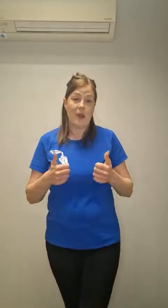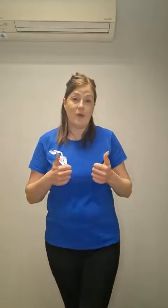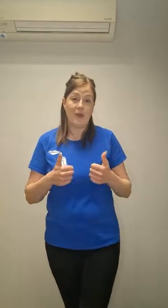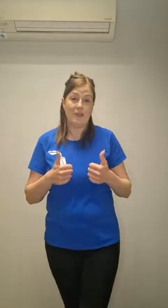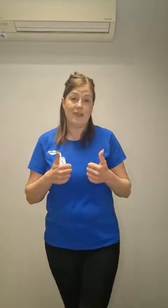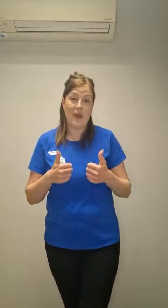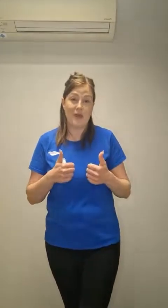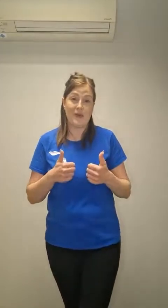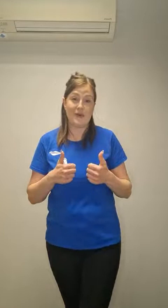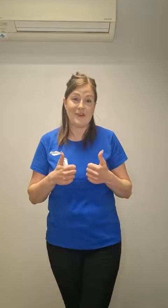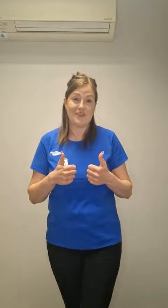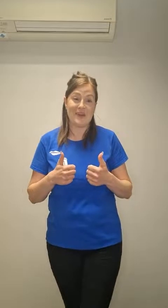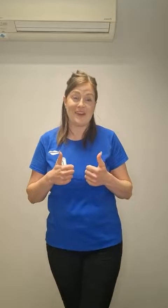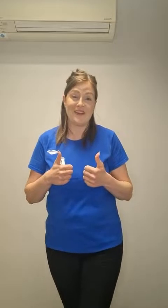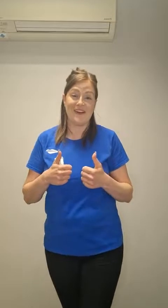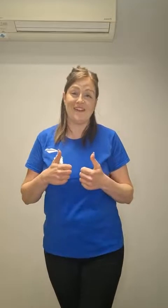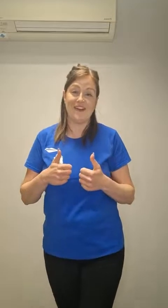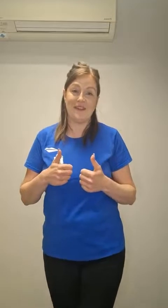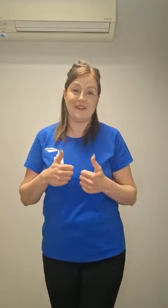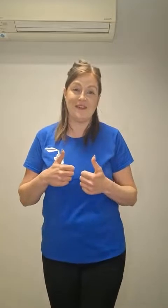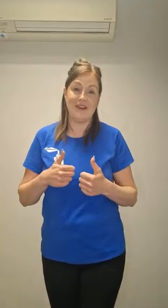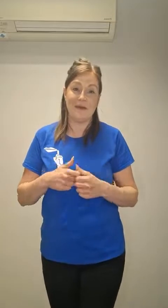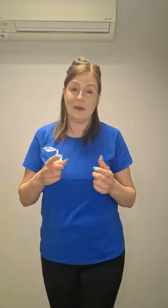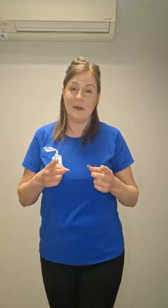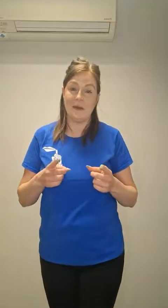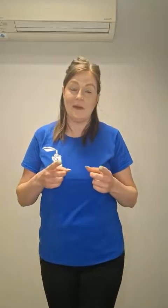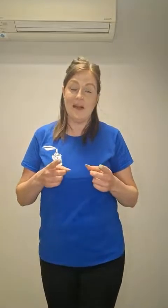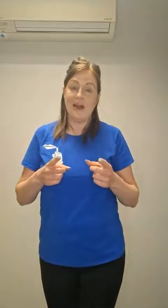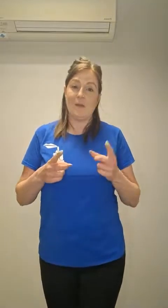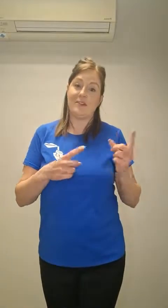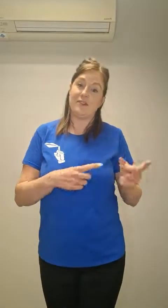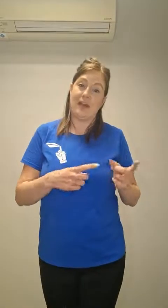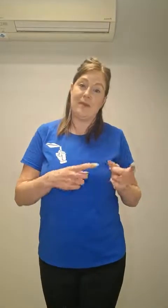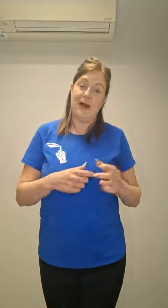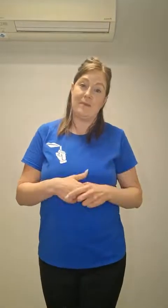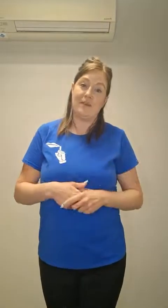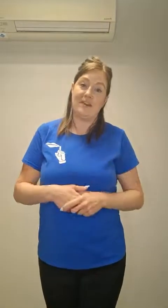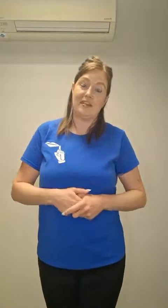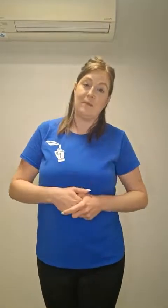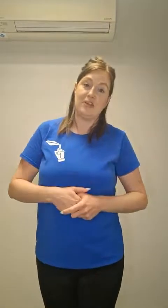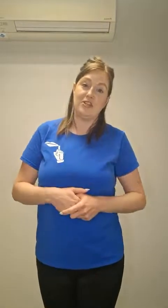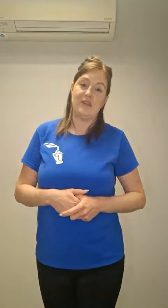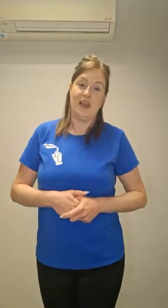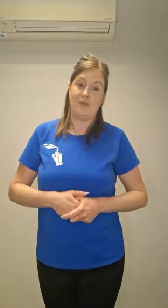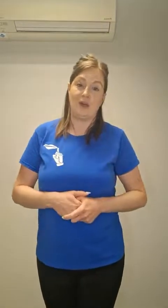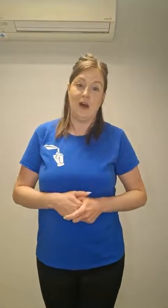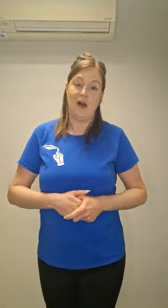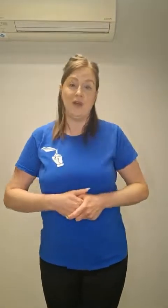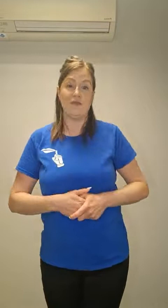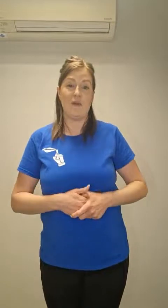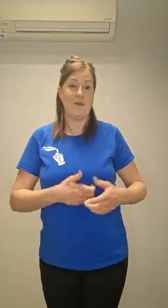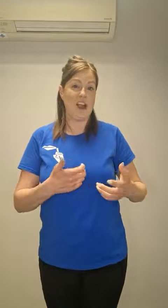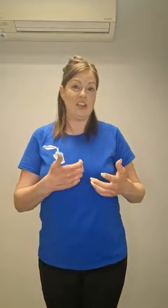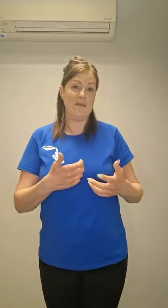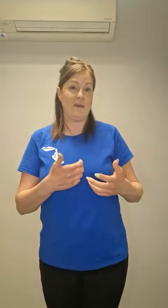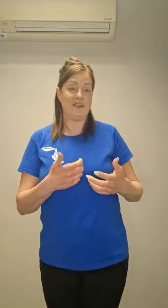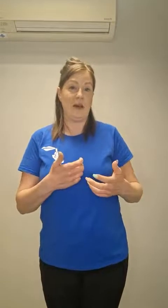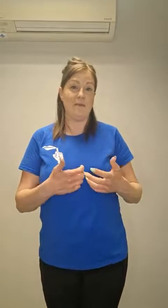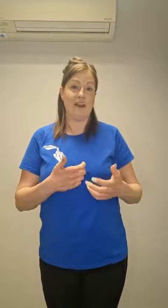hoping that you're enjoying all of our videos so far. We're hoping that once our birthday celebrations for April are over, we might actually be able to come back and do more